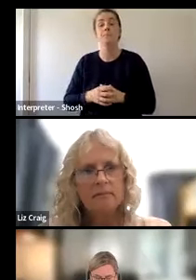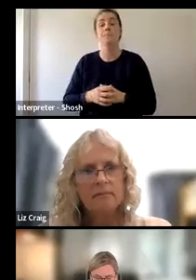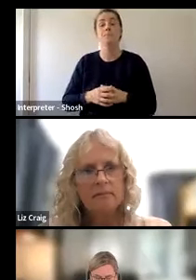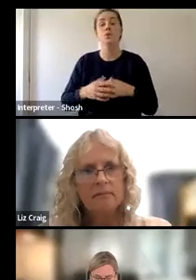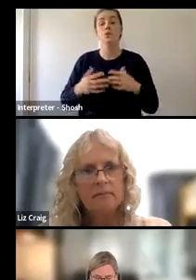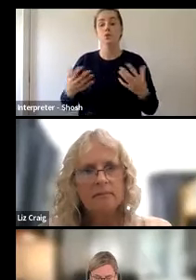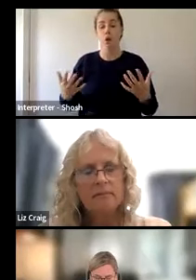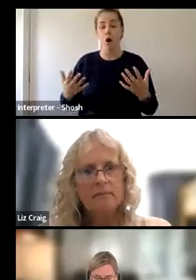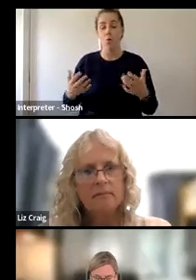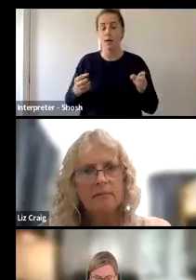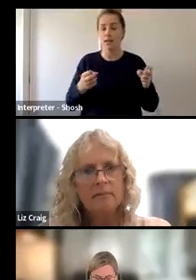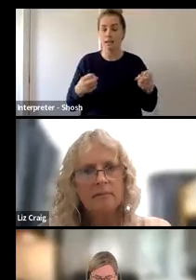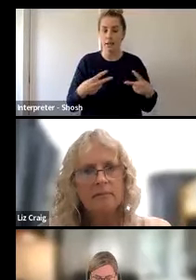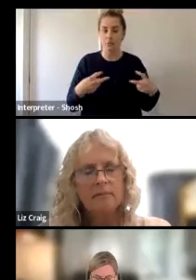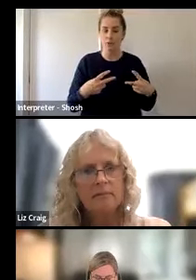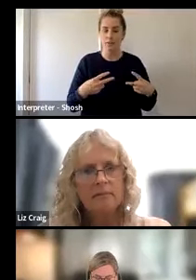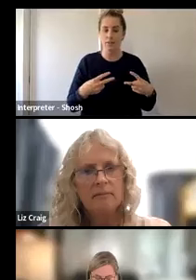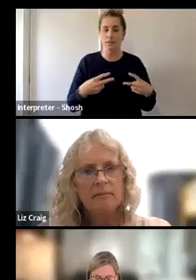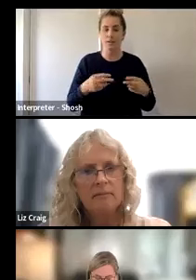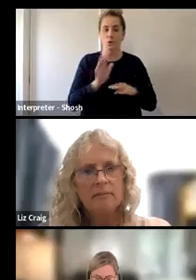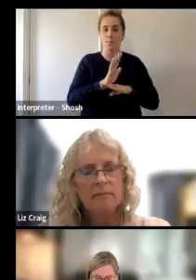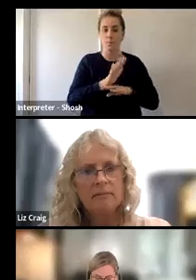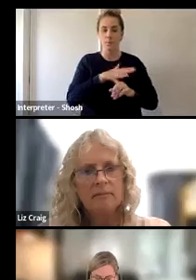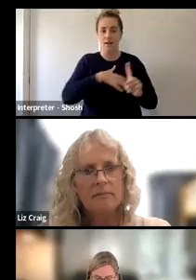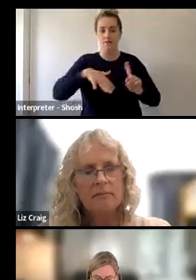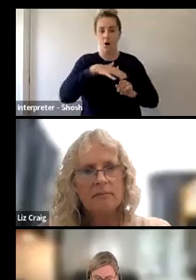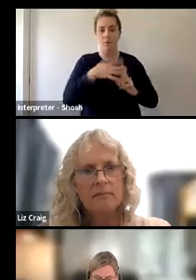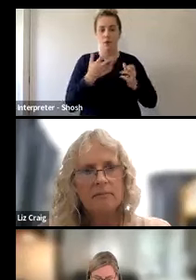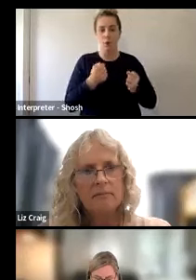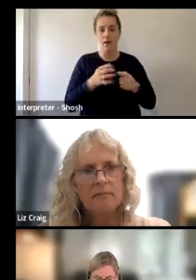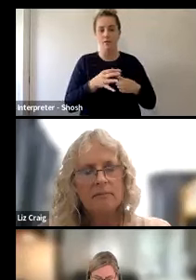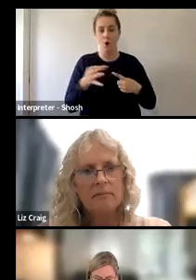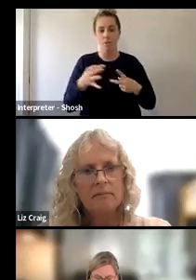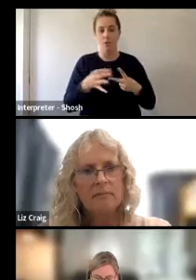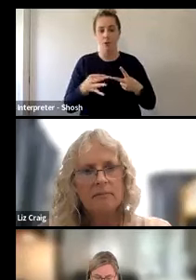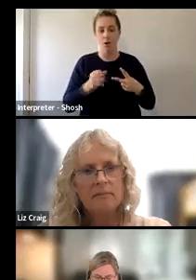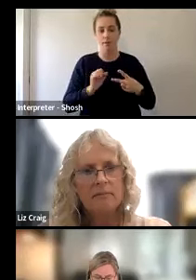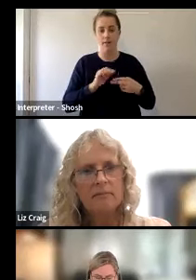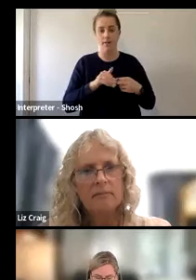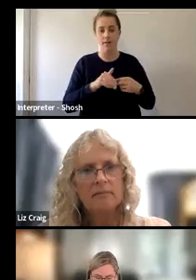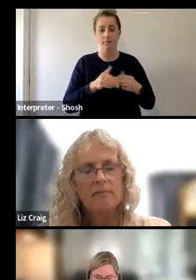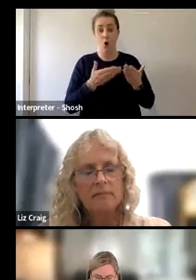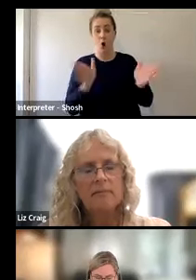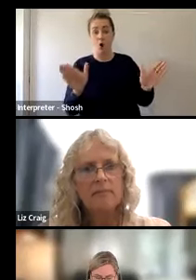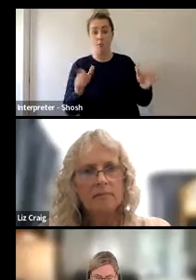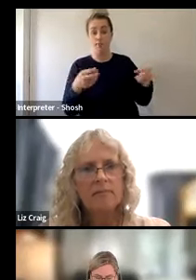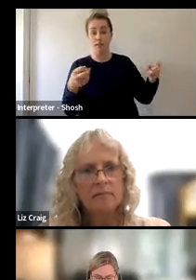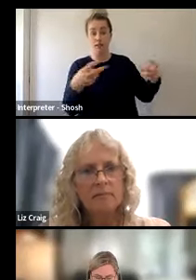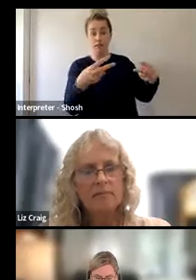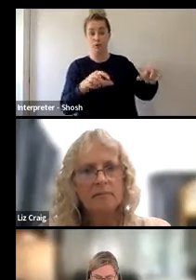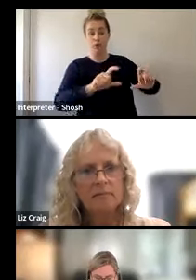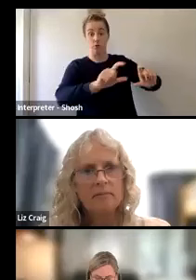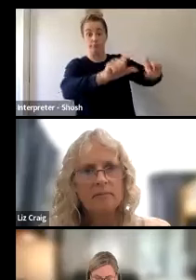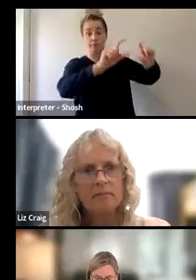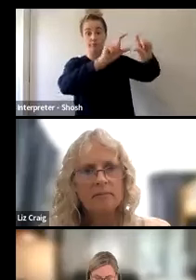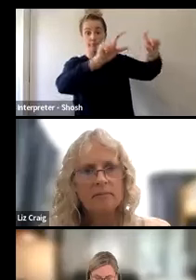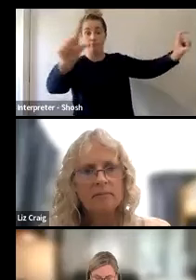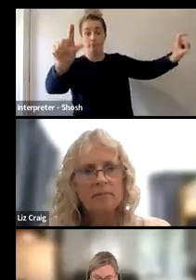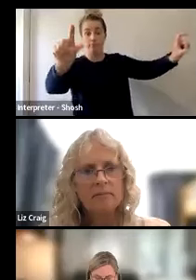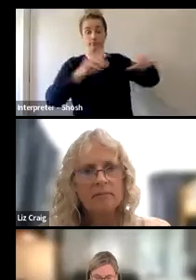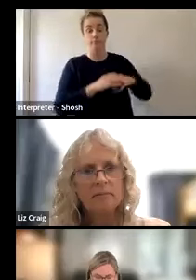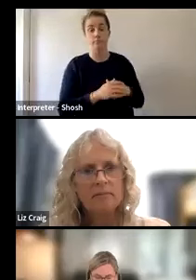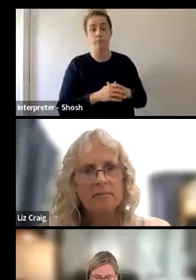So captions for a movie environment, you have the option of having open captions for everyone to watch captions. Affects